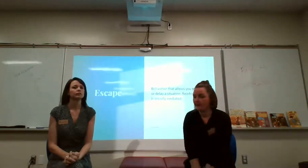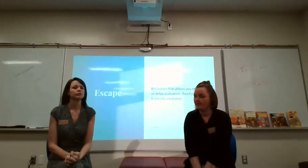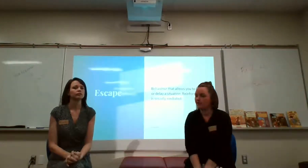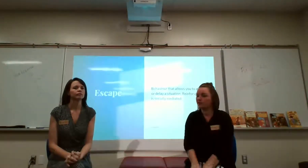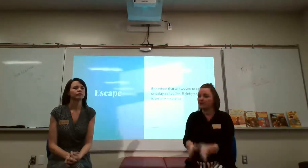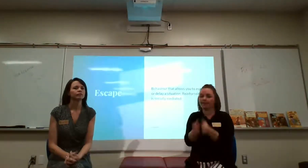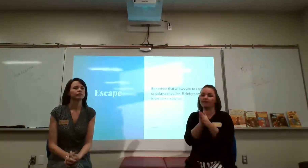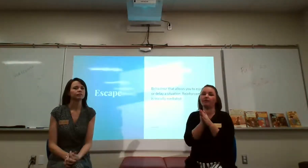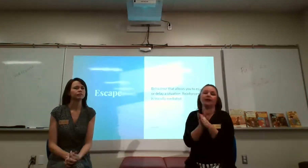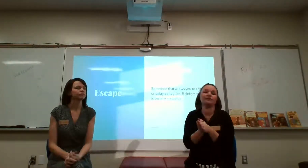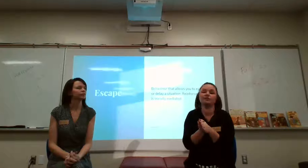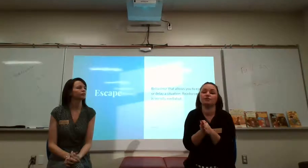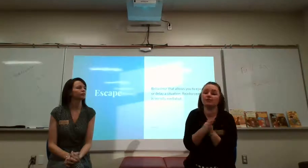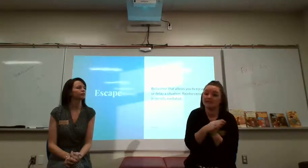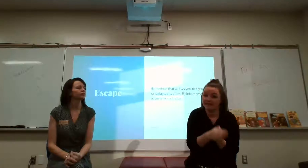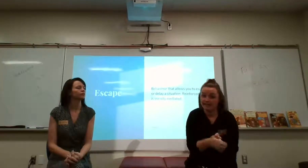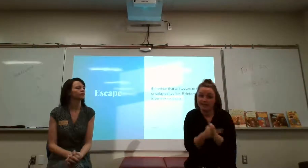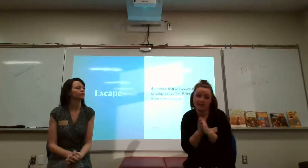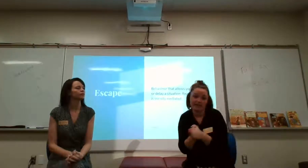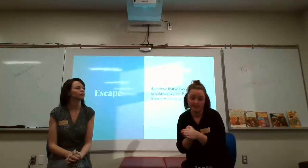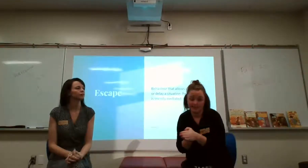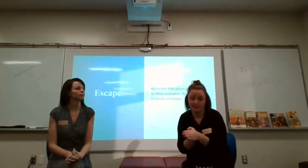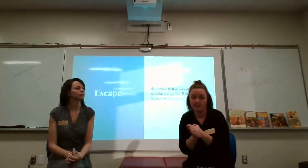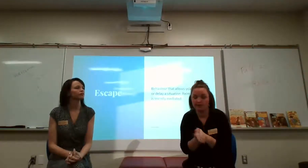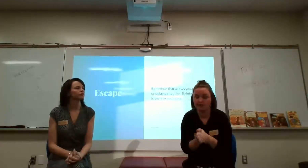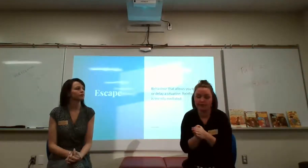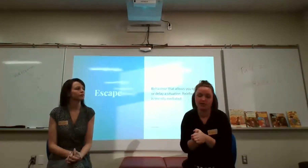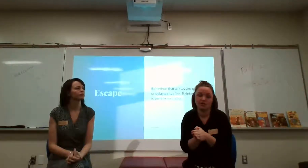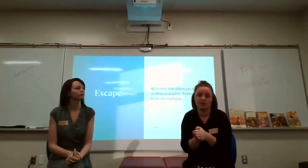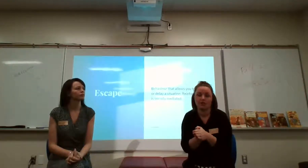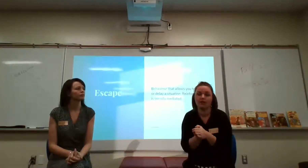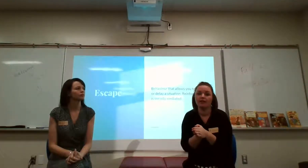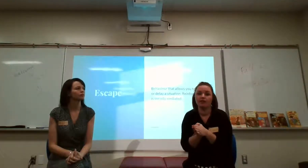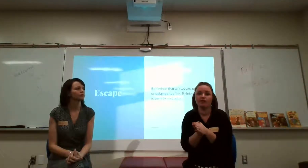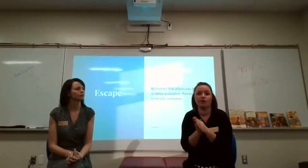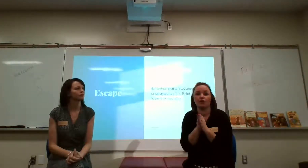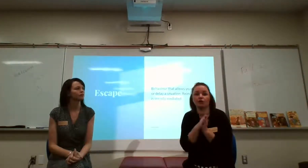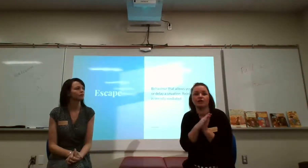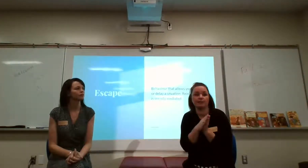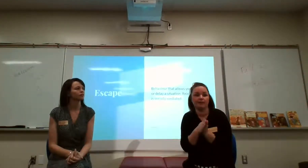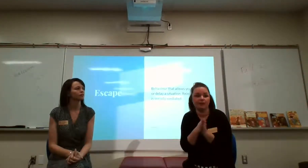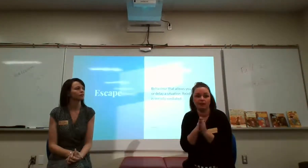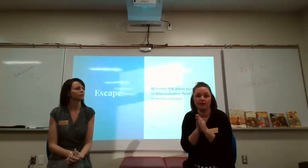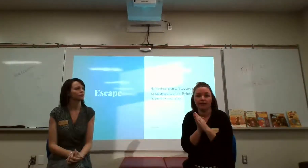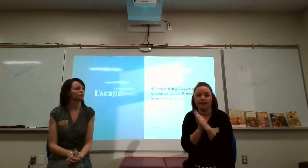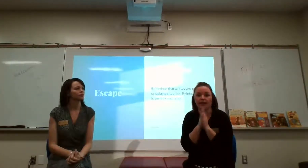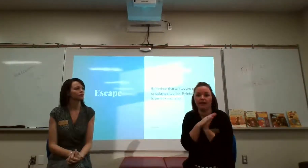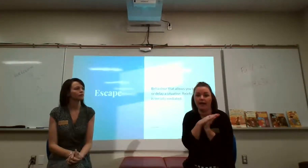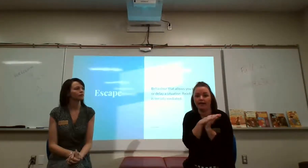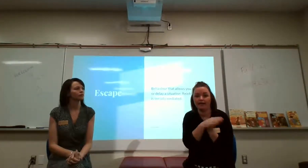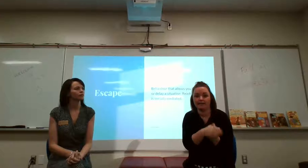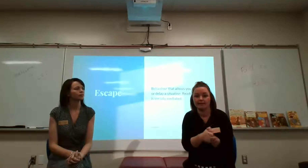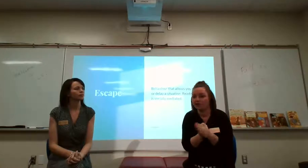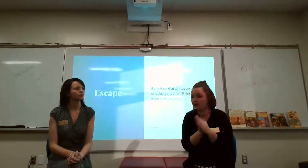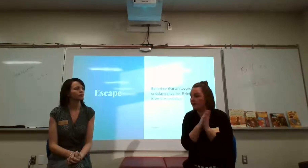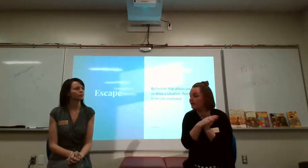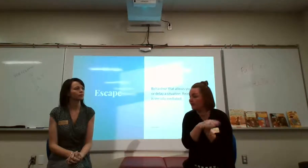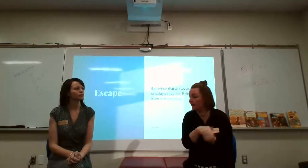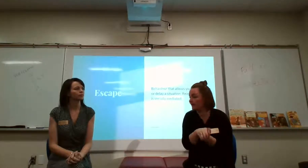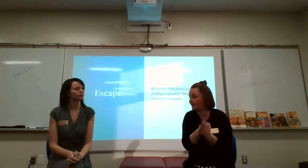So escape behavior allows you to successfully escape or delay a situation. So typically you're in an A condition. I think that's our